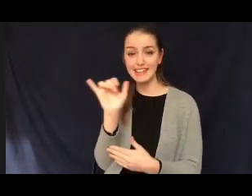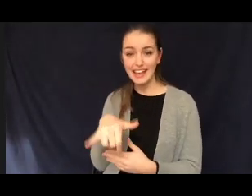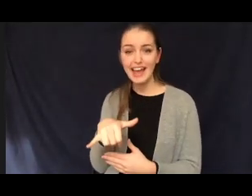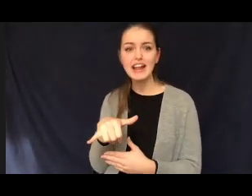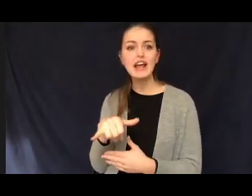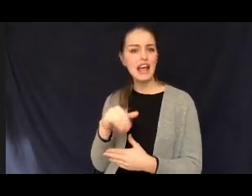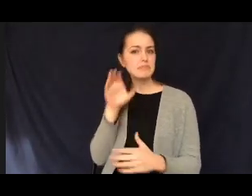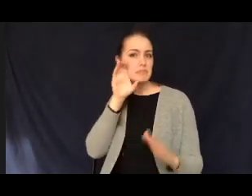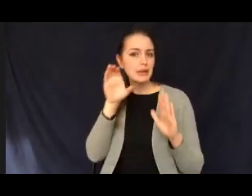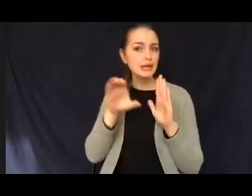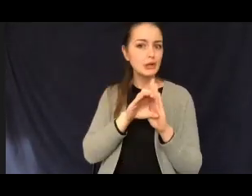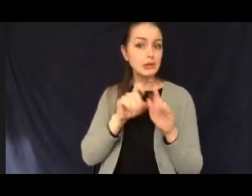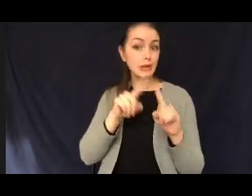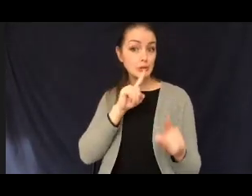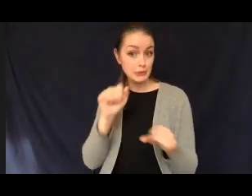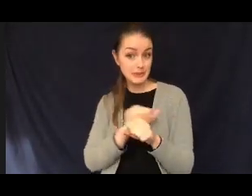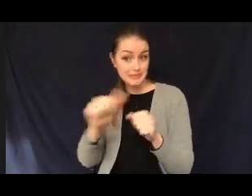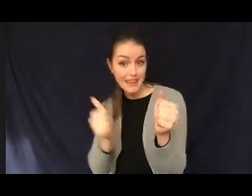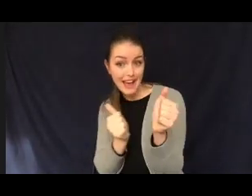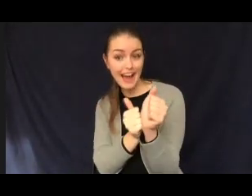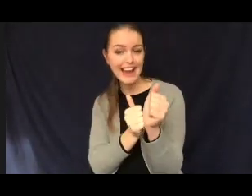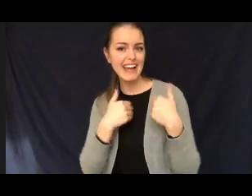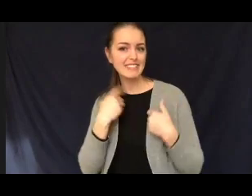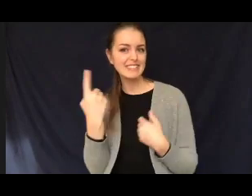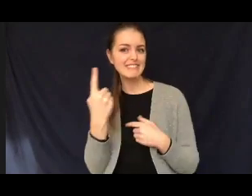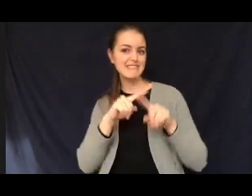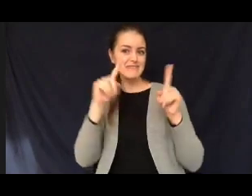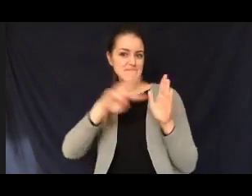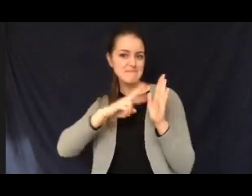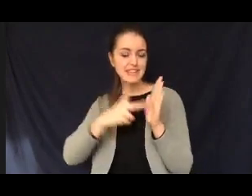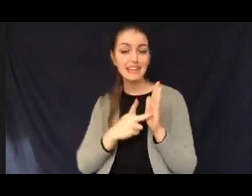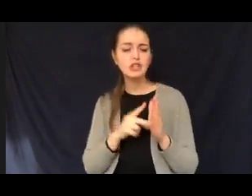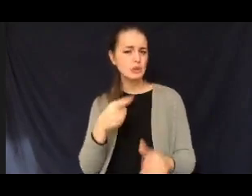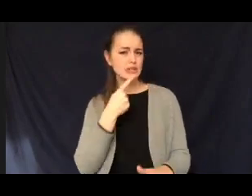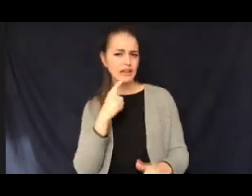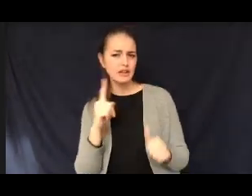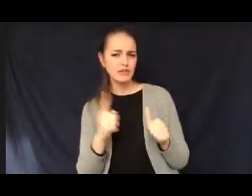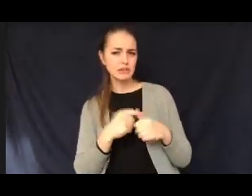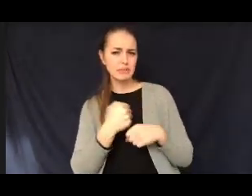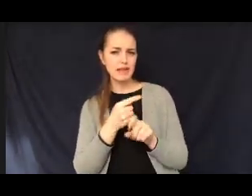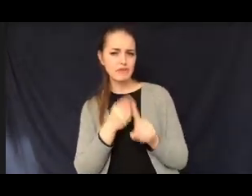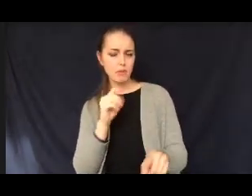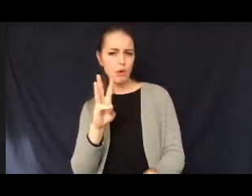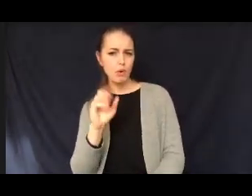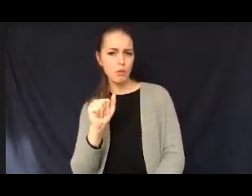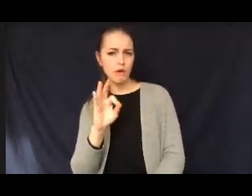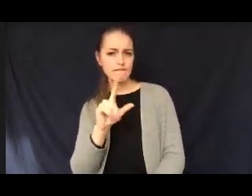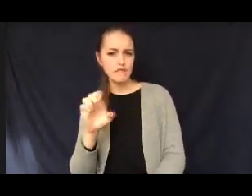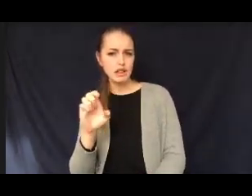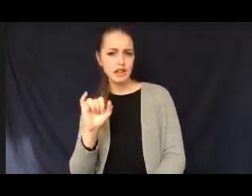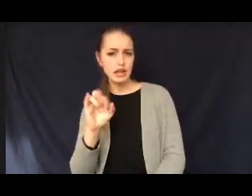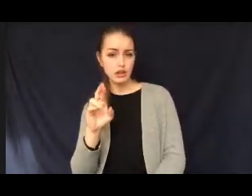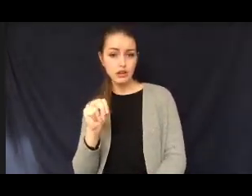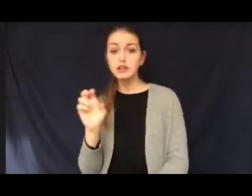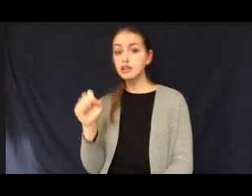one thing and it's not. So you said that first Nike shoe was made out of a waffle iron? Yeah, they used a waffle iron for the soles. So that's